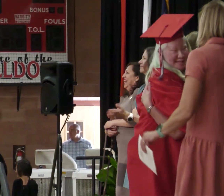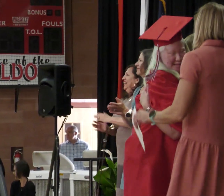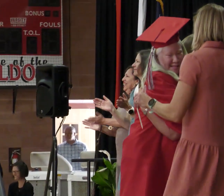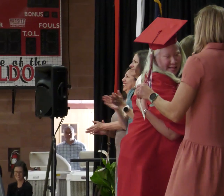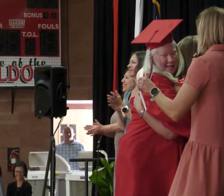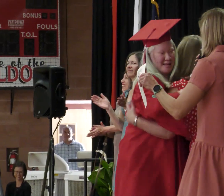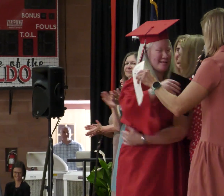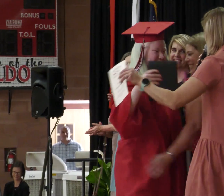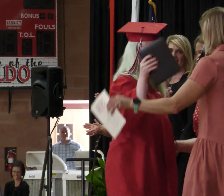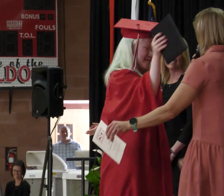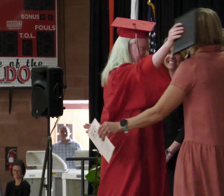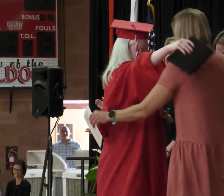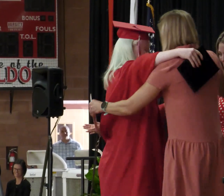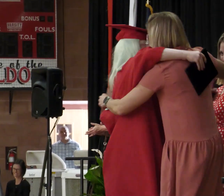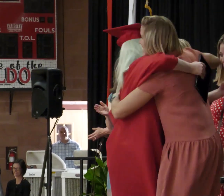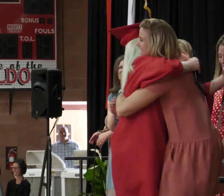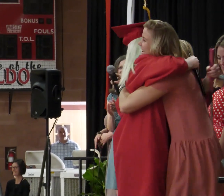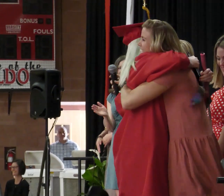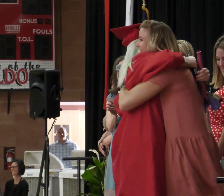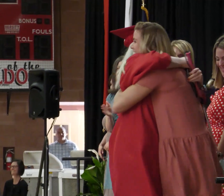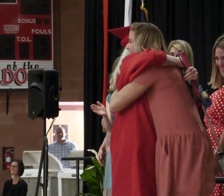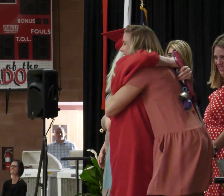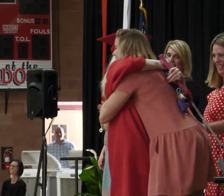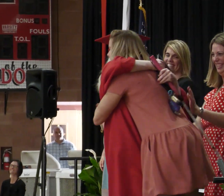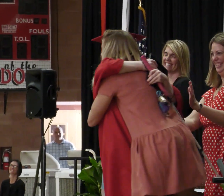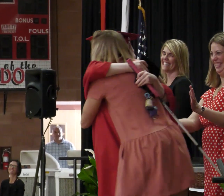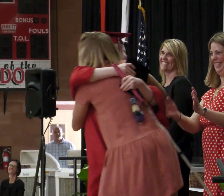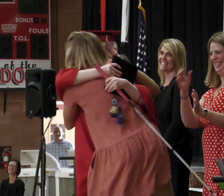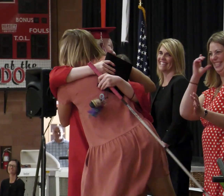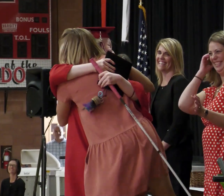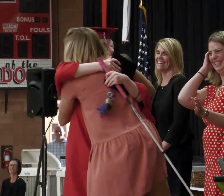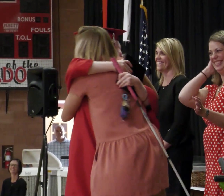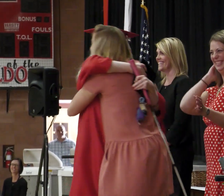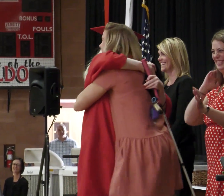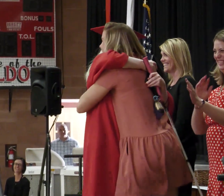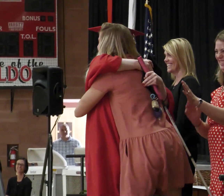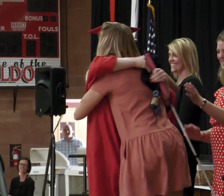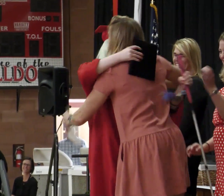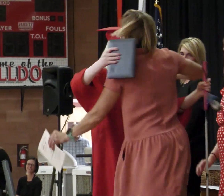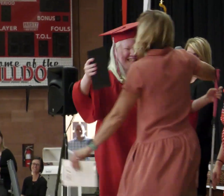She's giving Miss Huddleston a hug She's giving me a hug I'm so proud of you